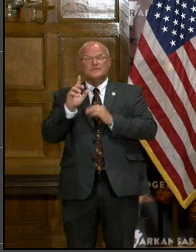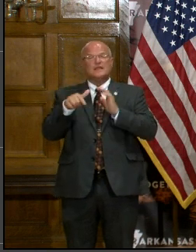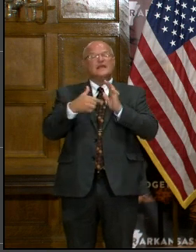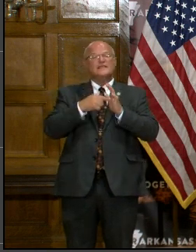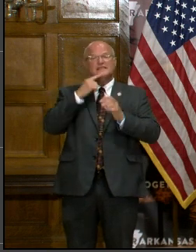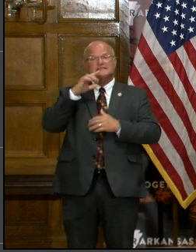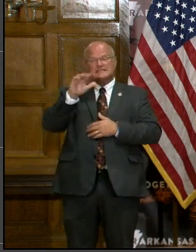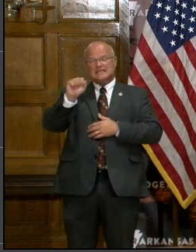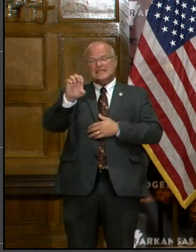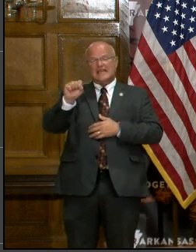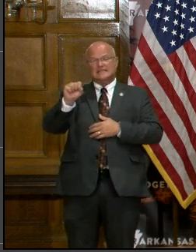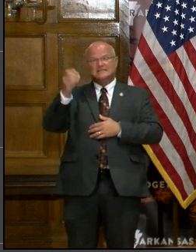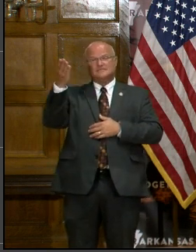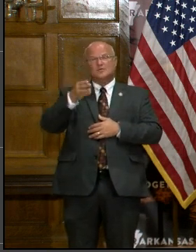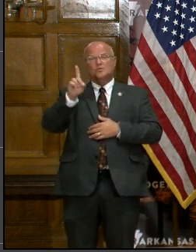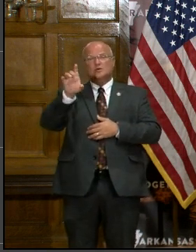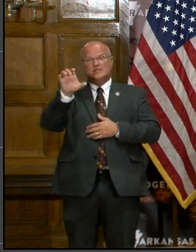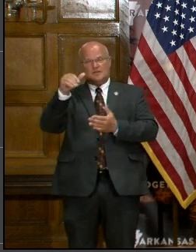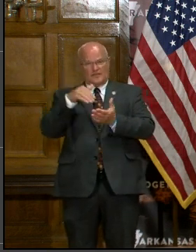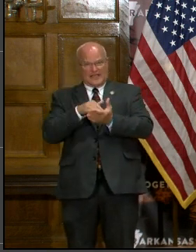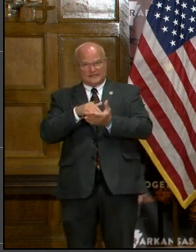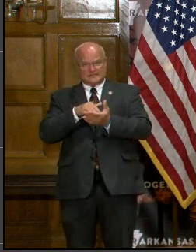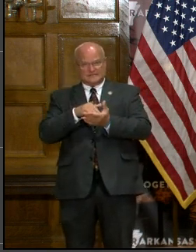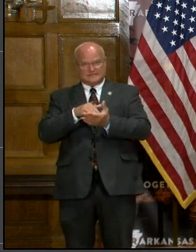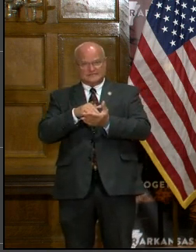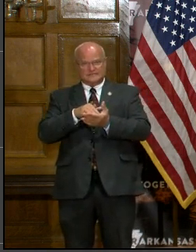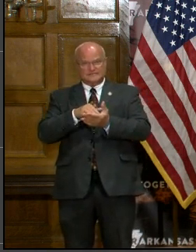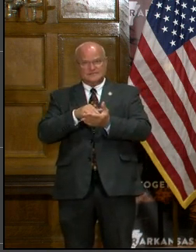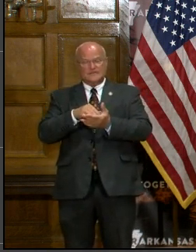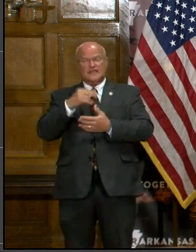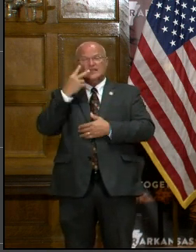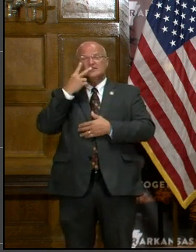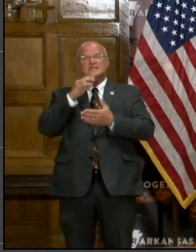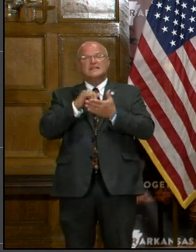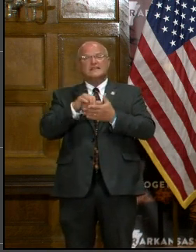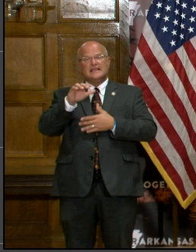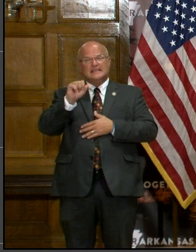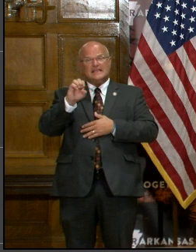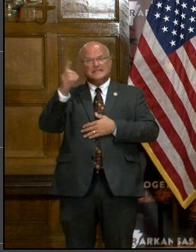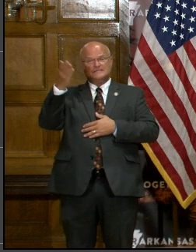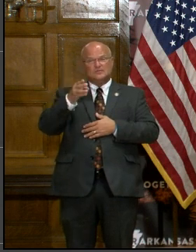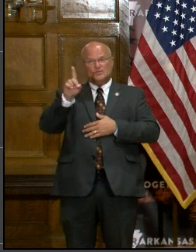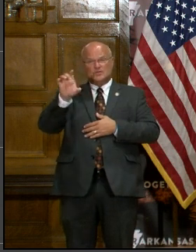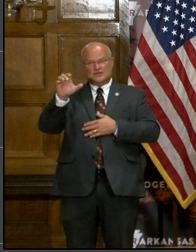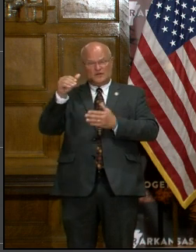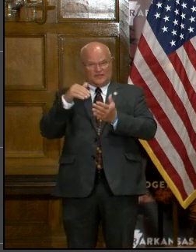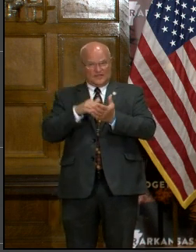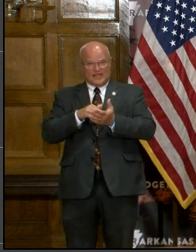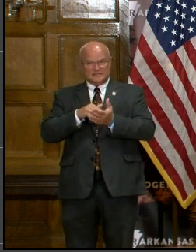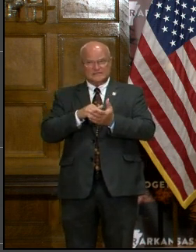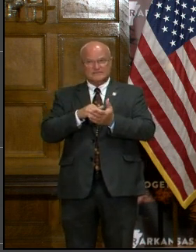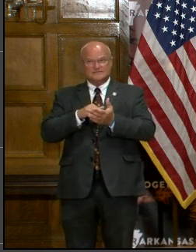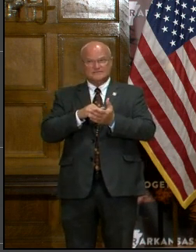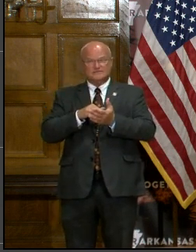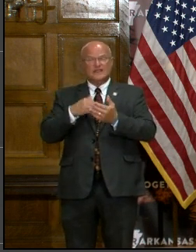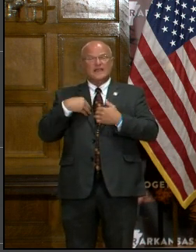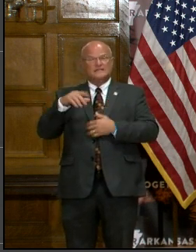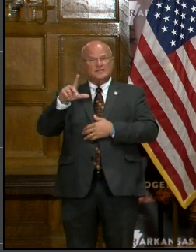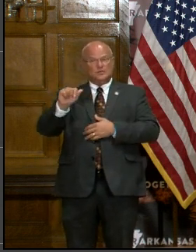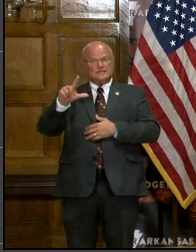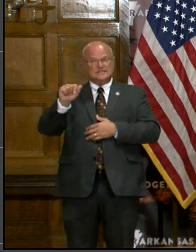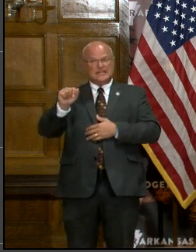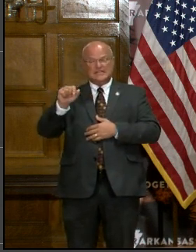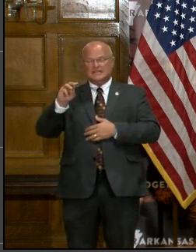this is the cases per 100,000, and you see that cases per 100,000, you have